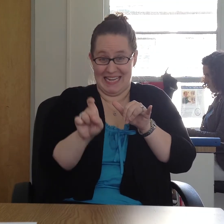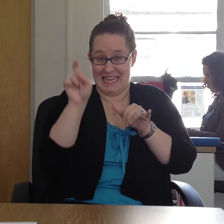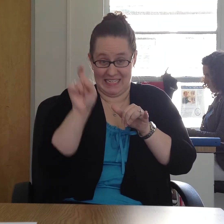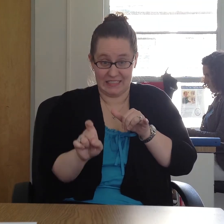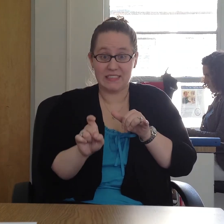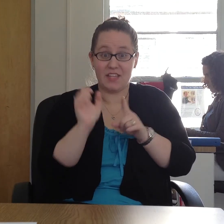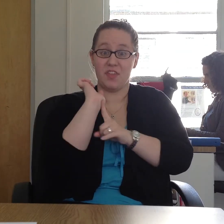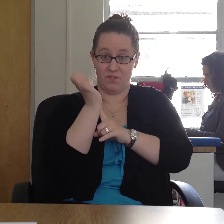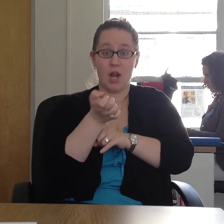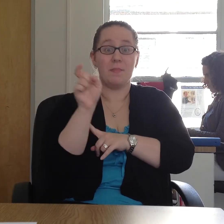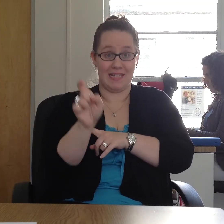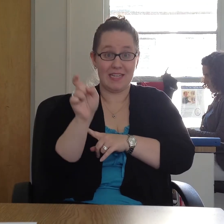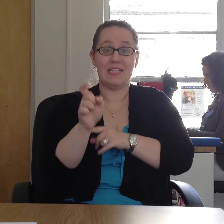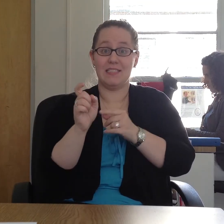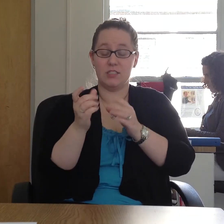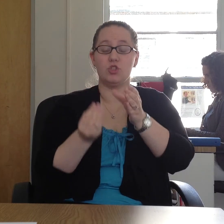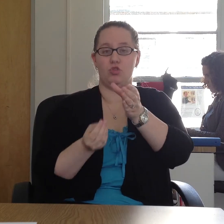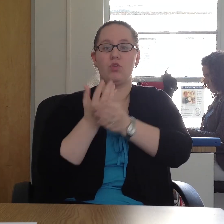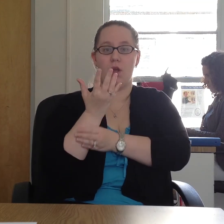The acronym FATTOM,